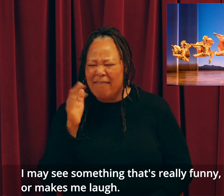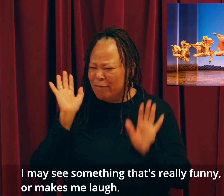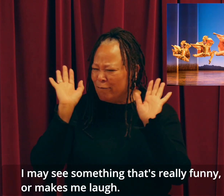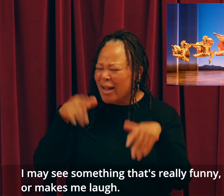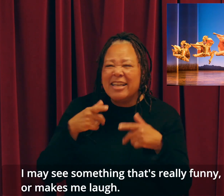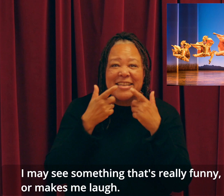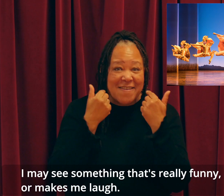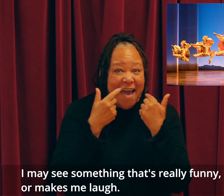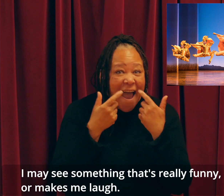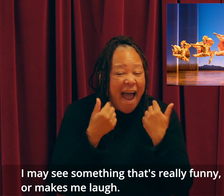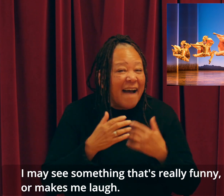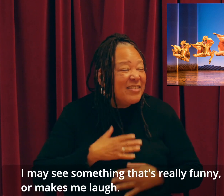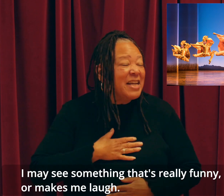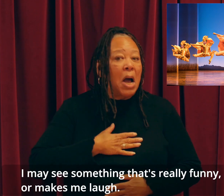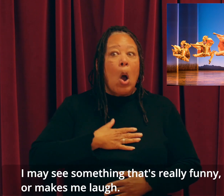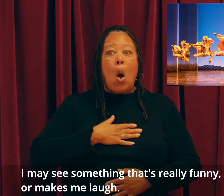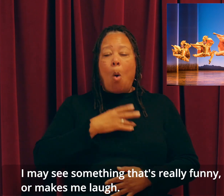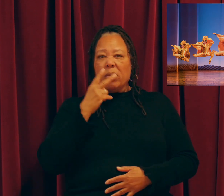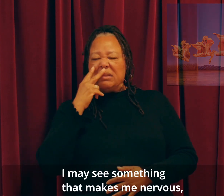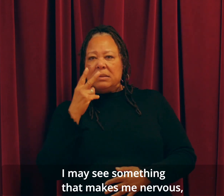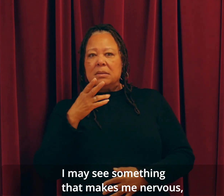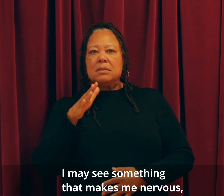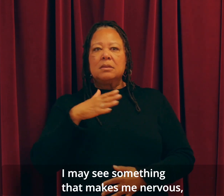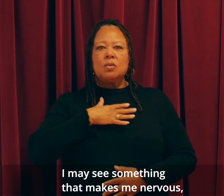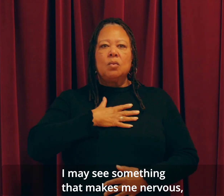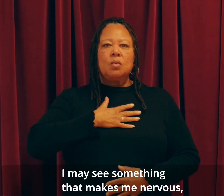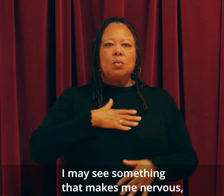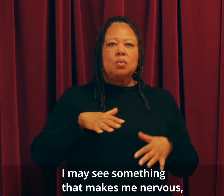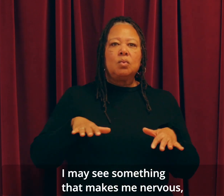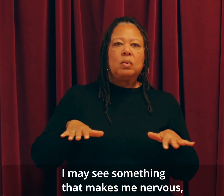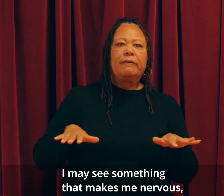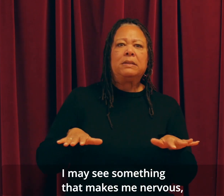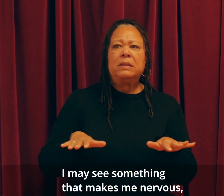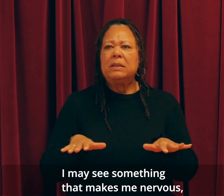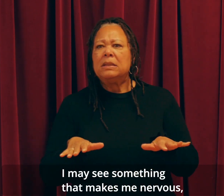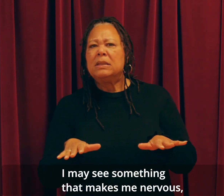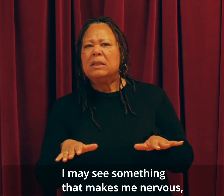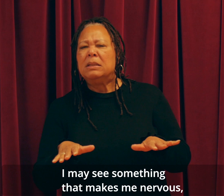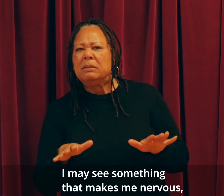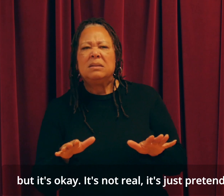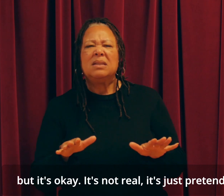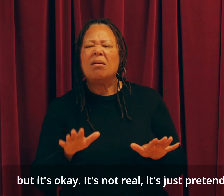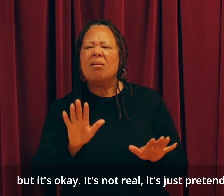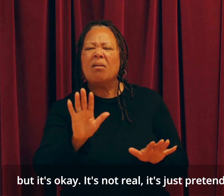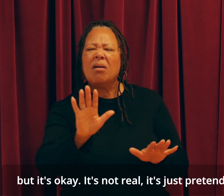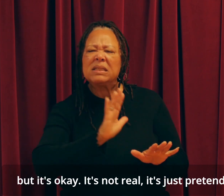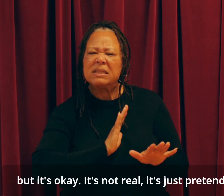I may see something that's really funny or makes me laugh. I may see something that makes me nervous. But it's